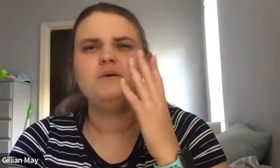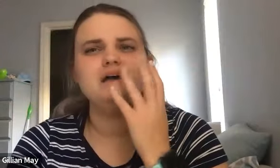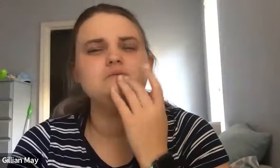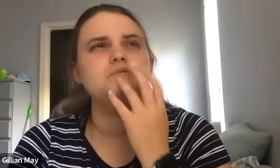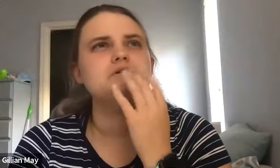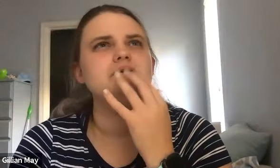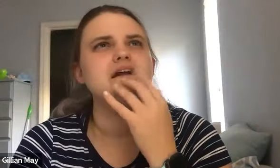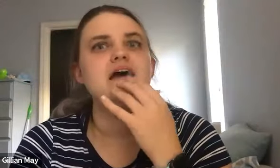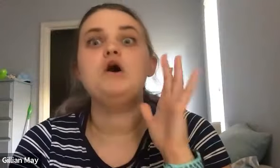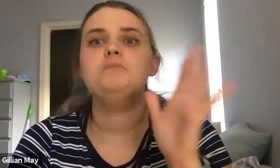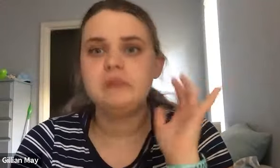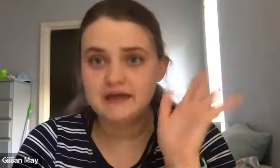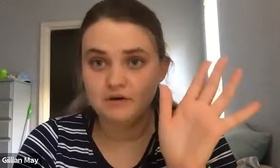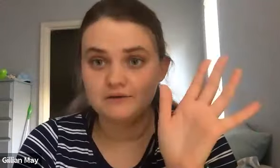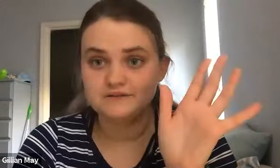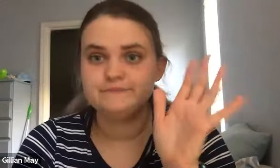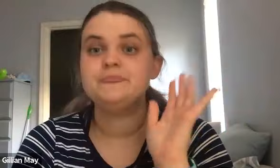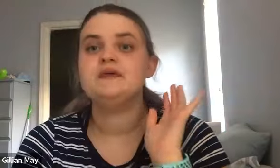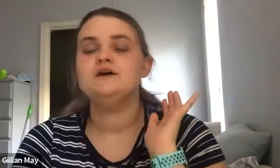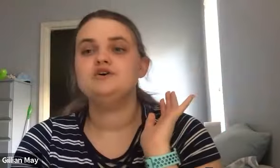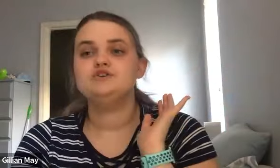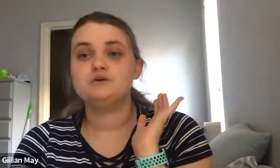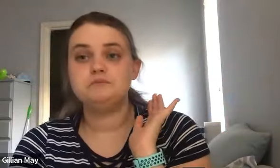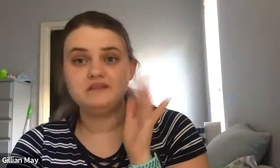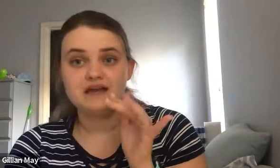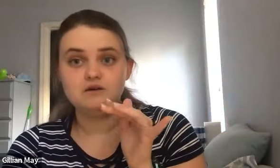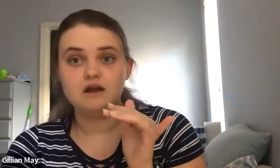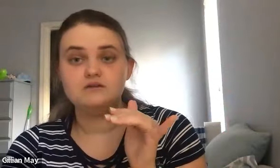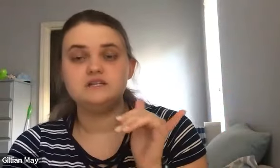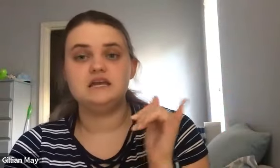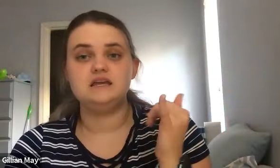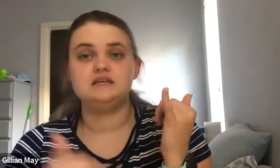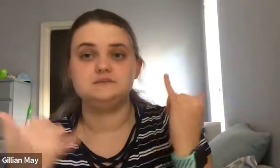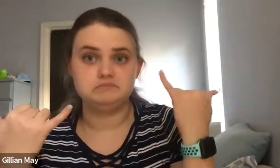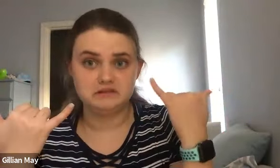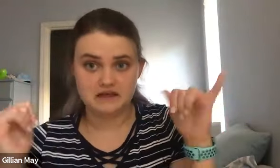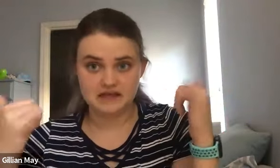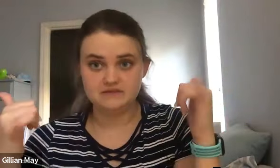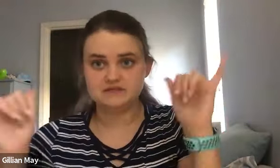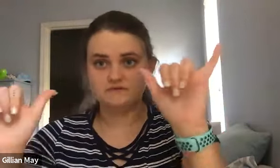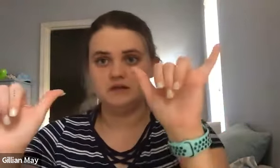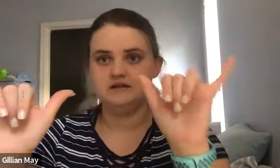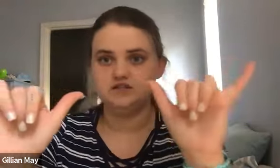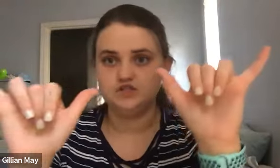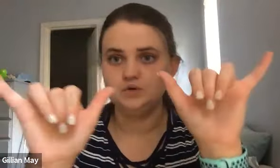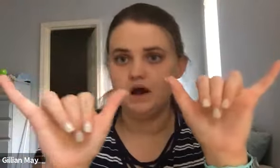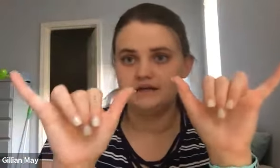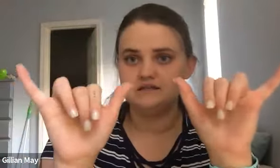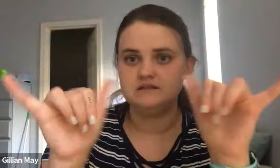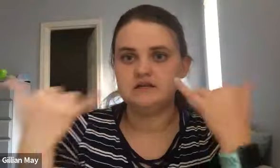had one more. What did I have? Oh, playground. So playground is play, sign for play. It's 2 Y's,